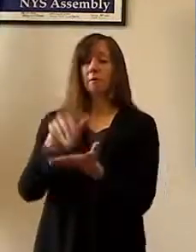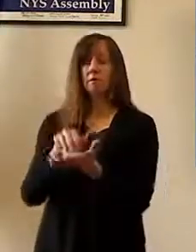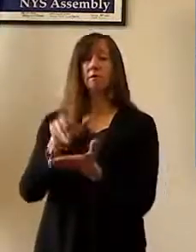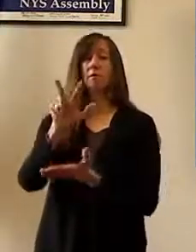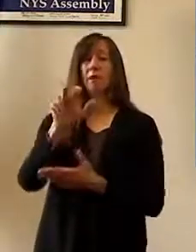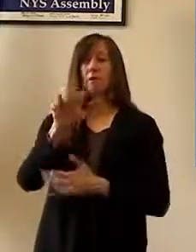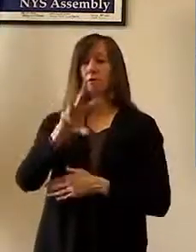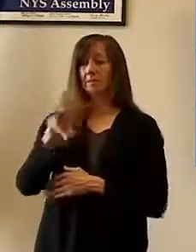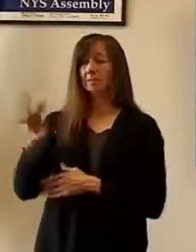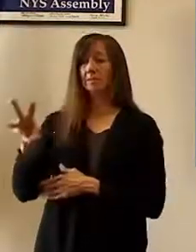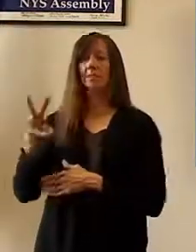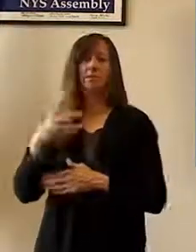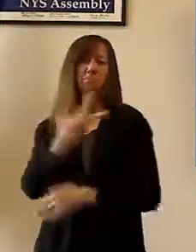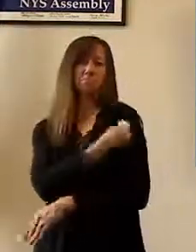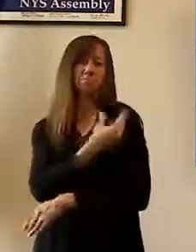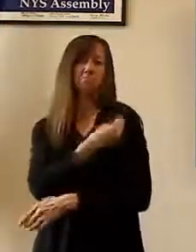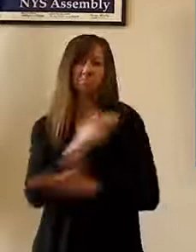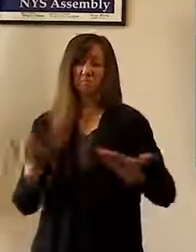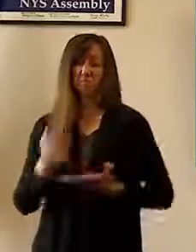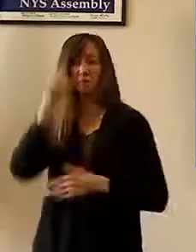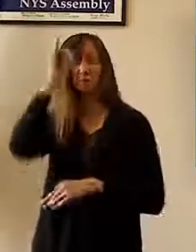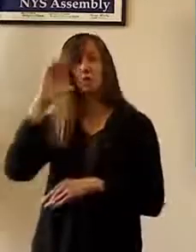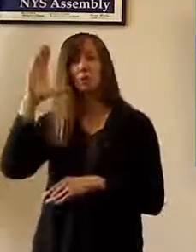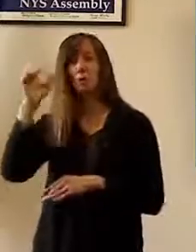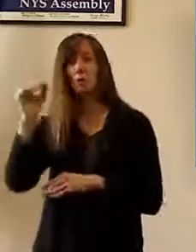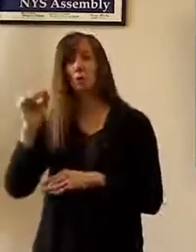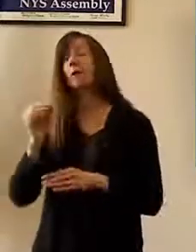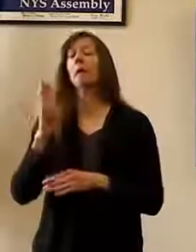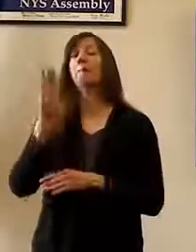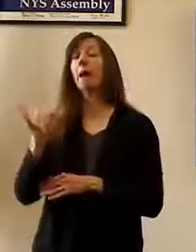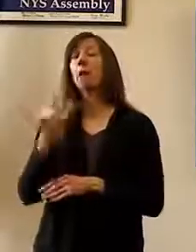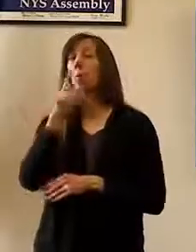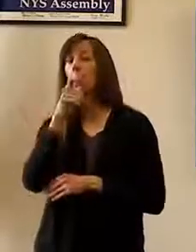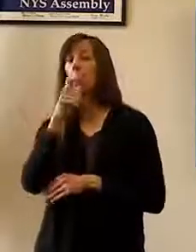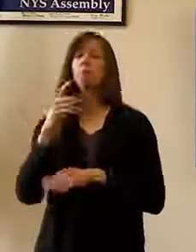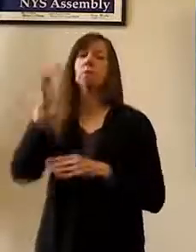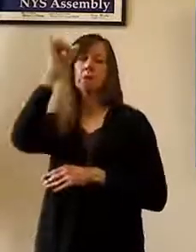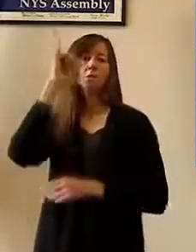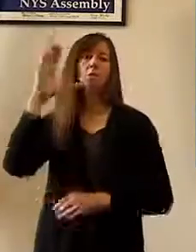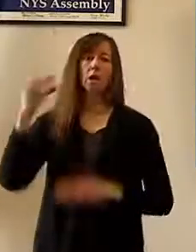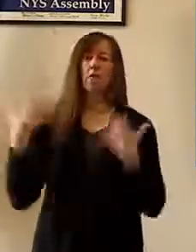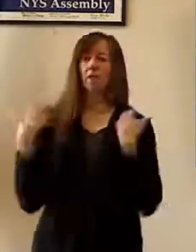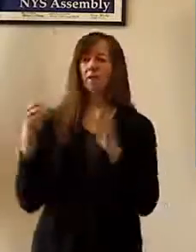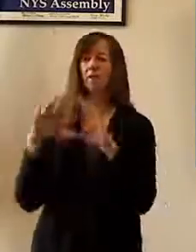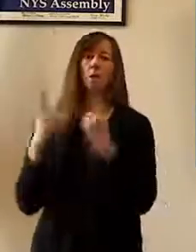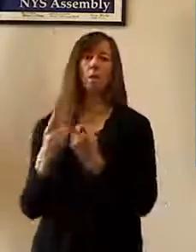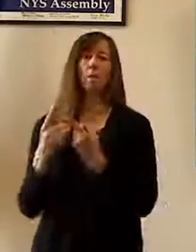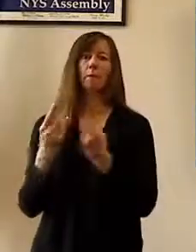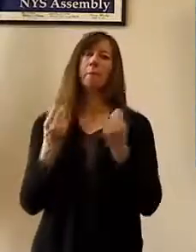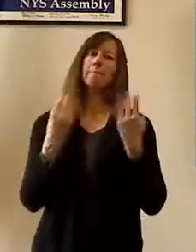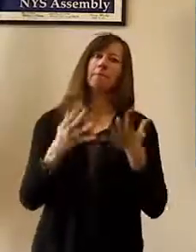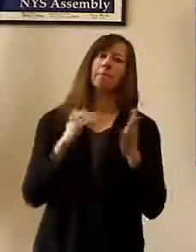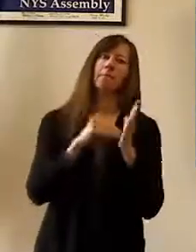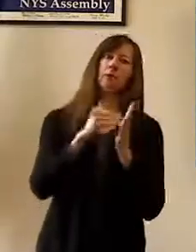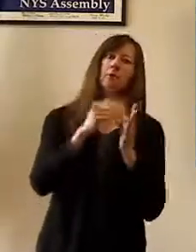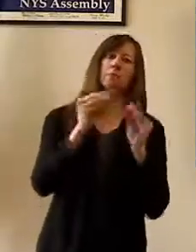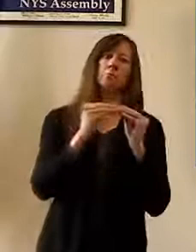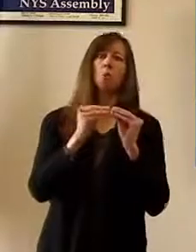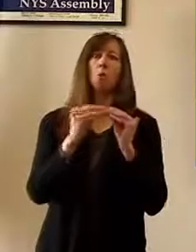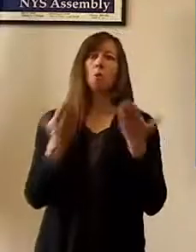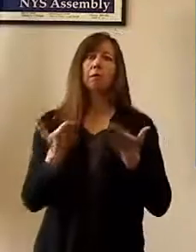41,366 doses have been administered within the county by the county health department. There are thousands more administered by the hospitals, by